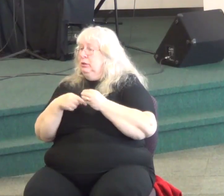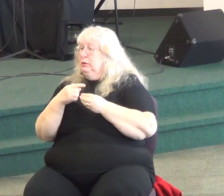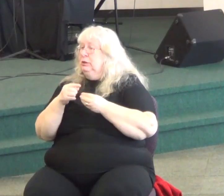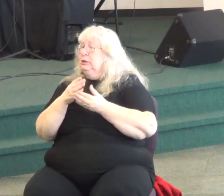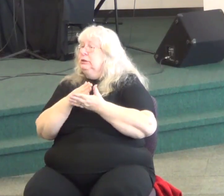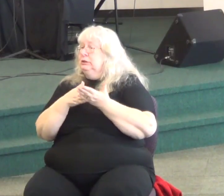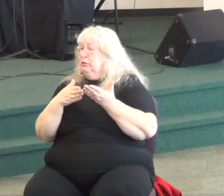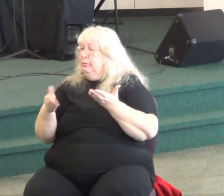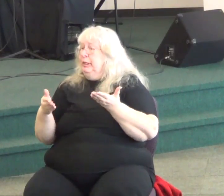story.